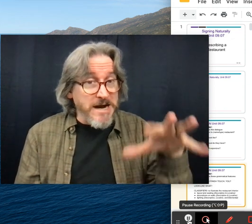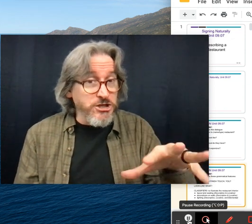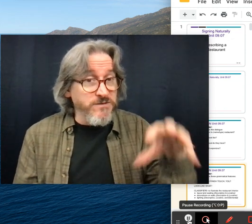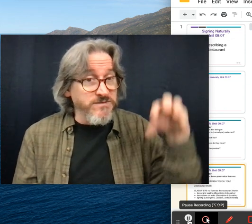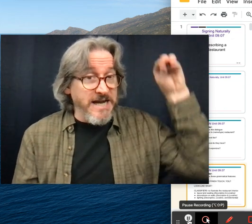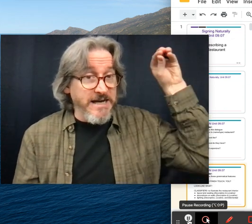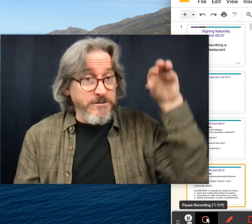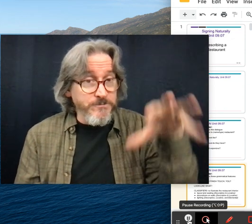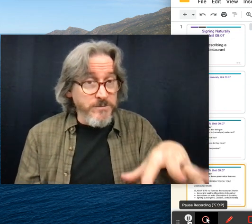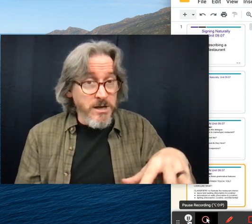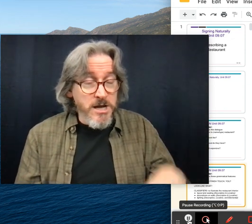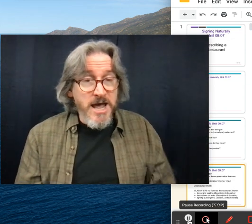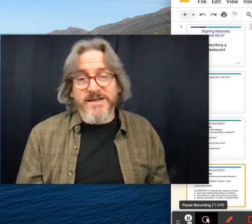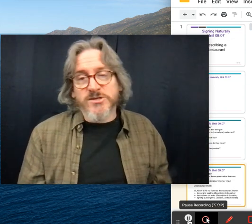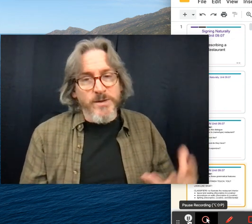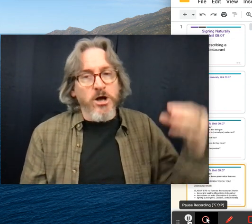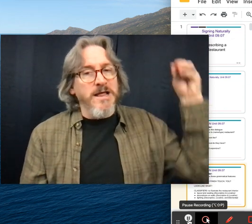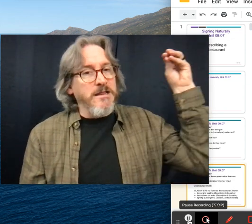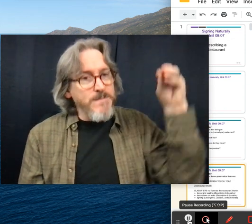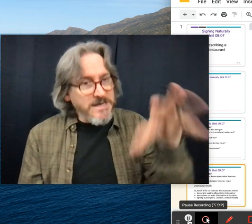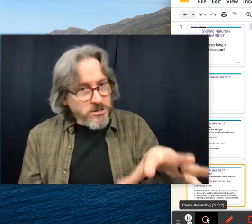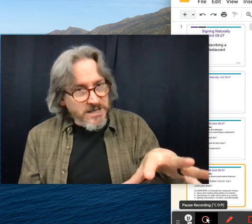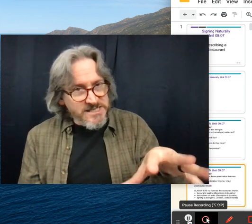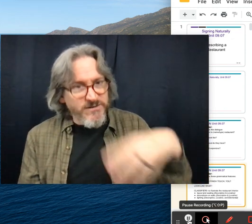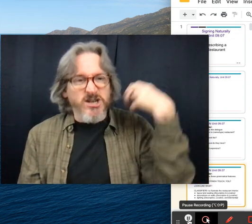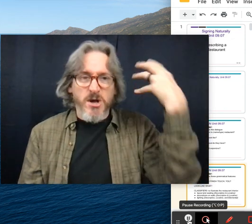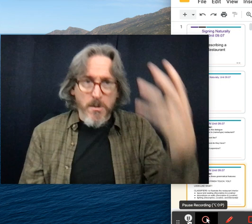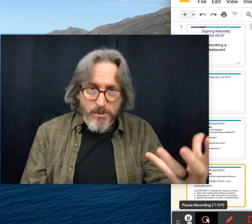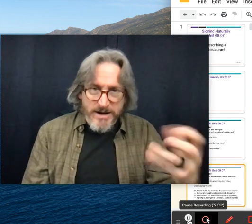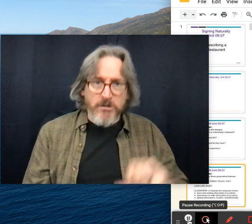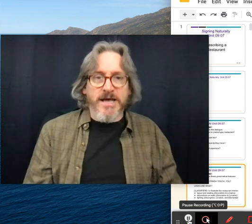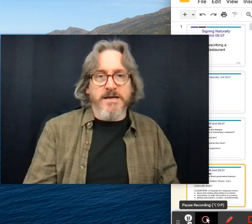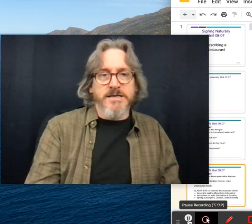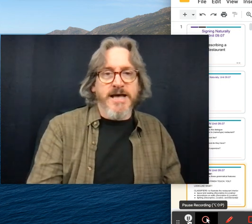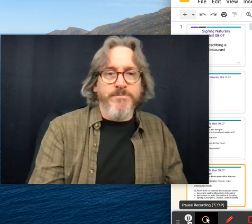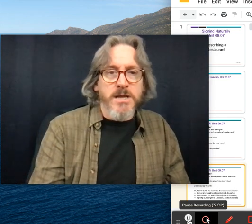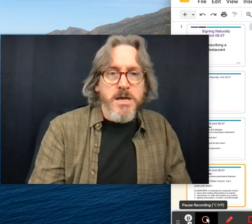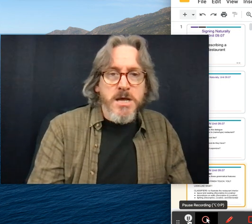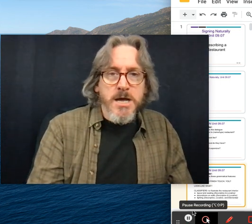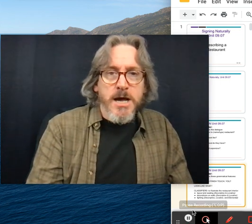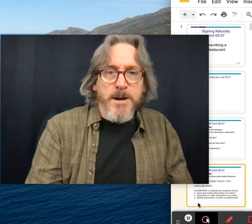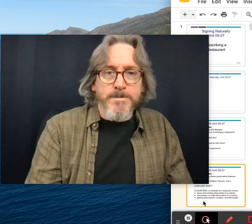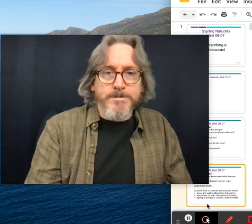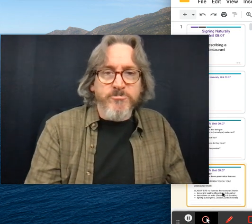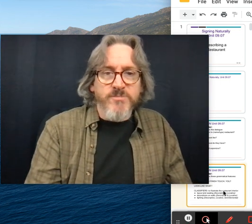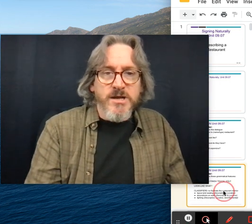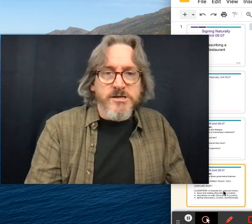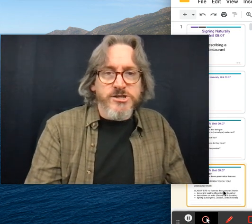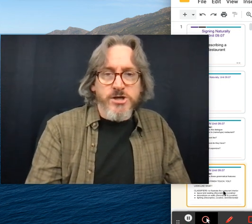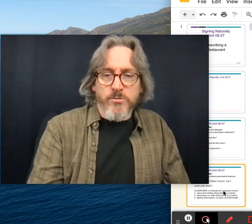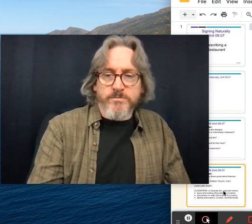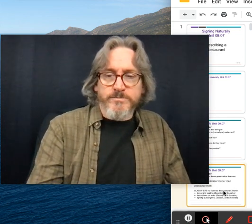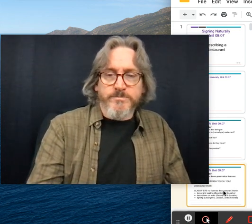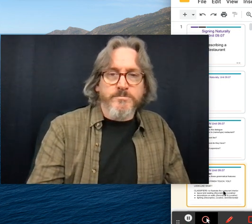the direction of lighting. And that's what we call elemental classifiers, but I'll get into that.